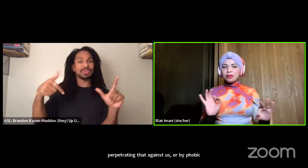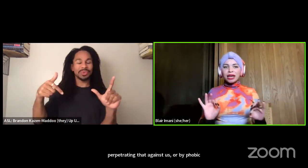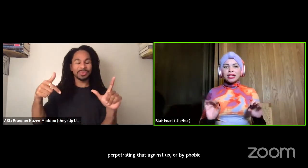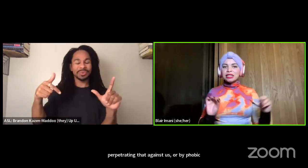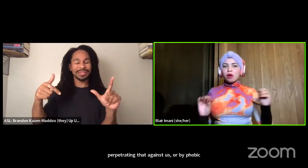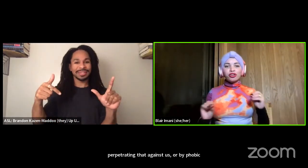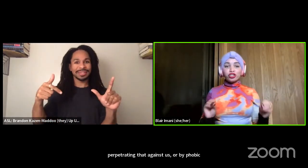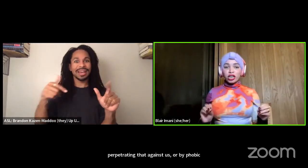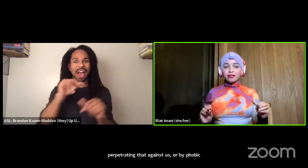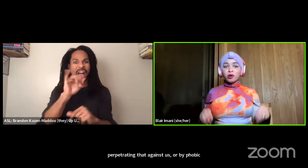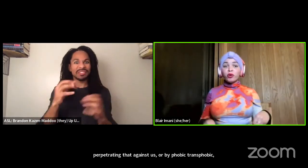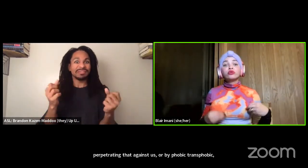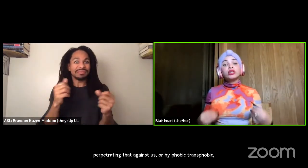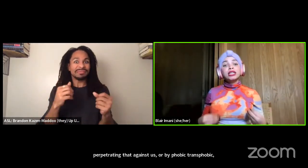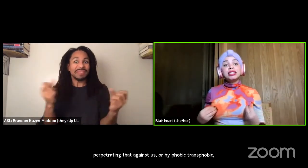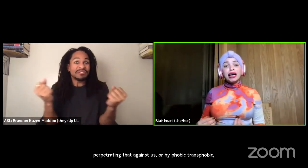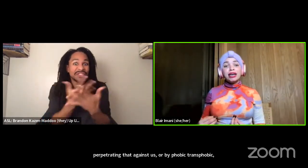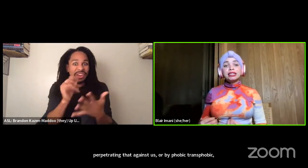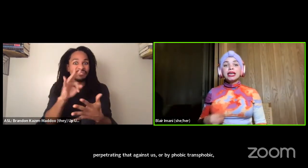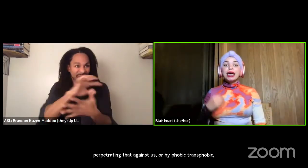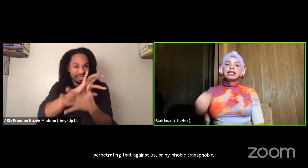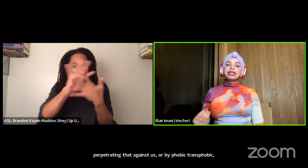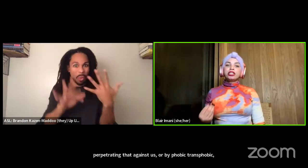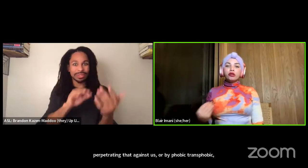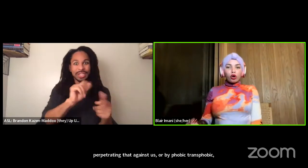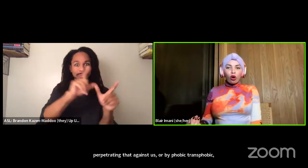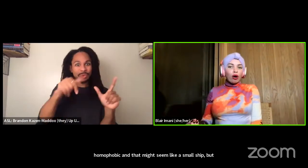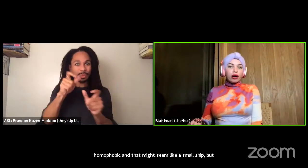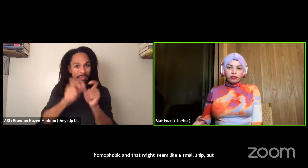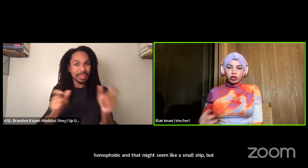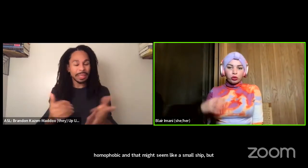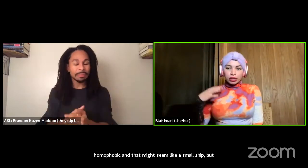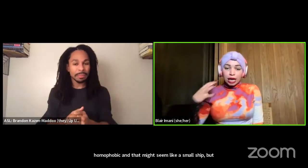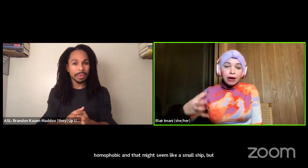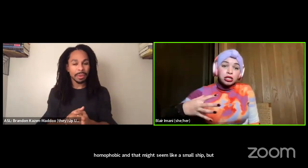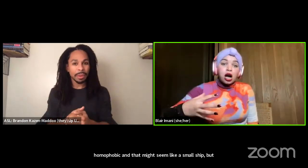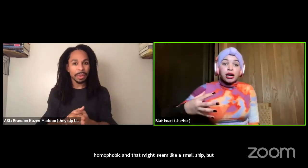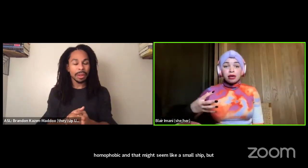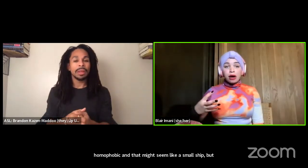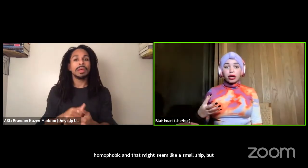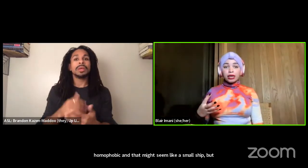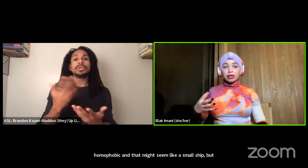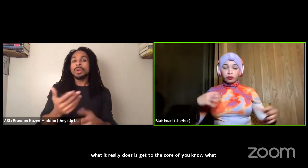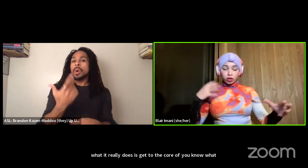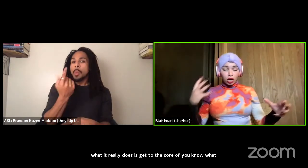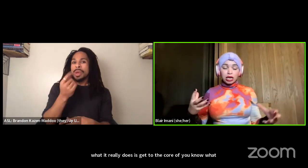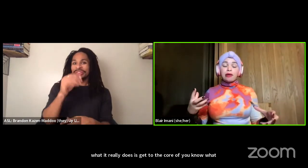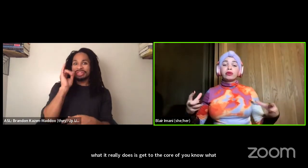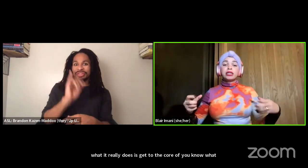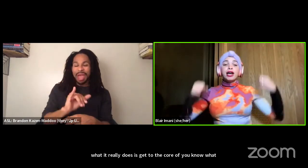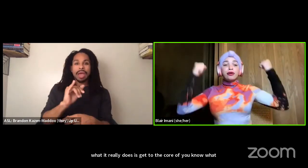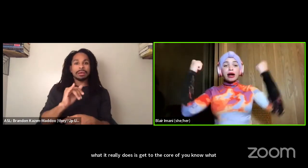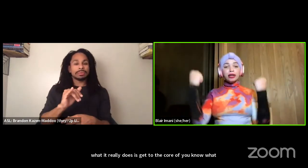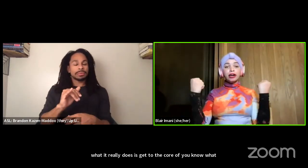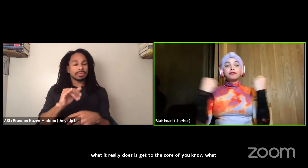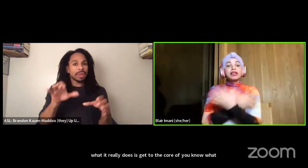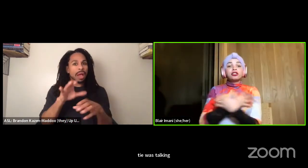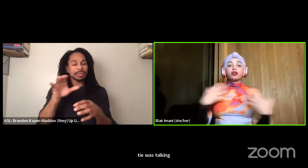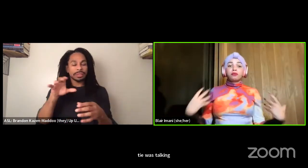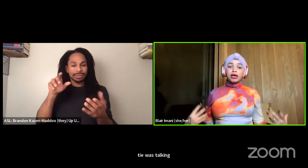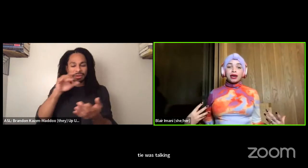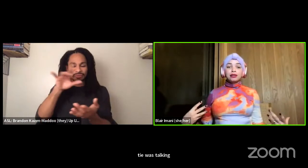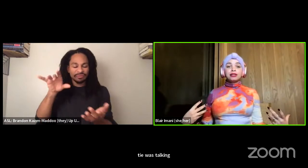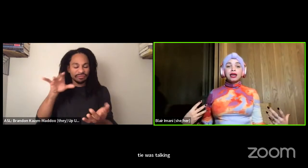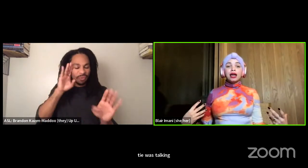And that might seem like a small shift, but what it really does is get to the core of, you know, what Ty was talking about was grounding